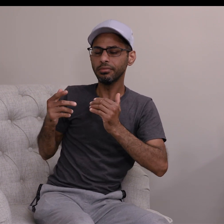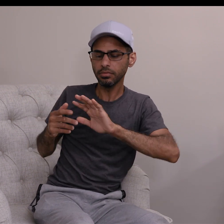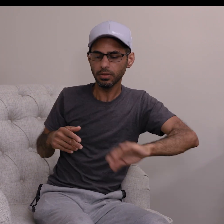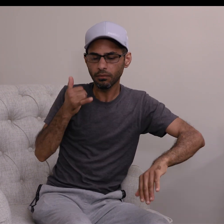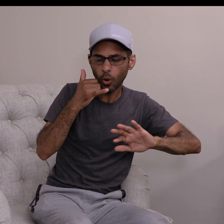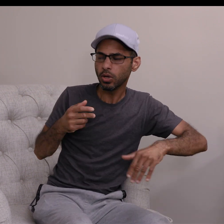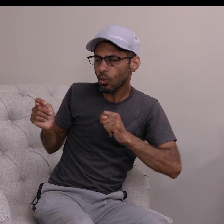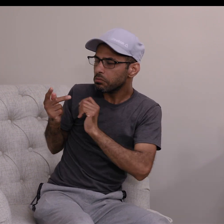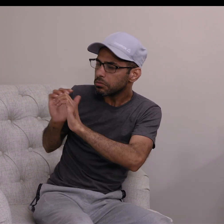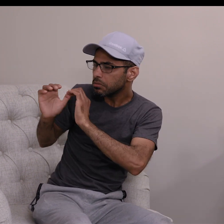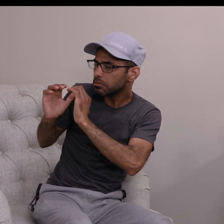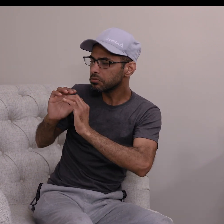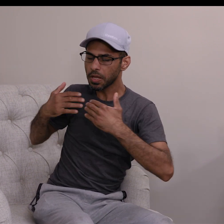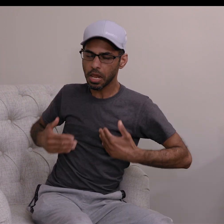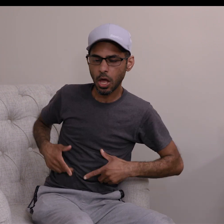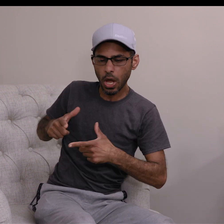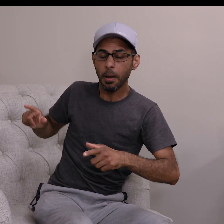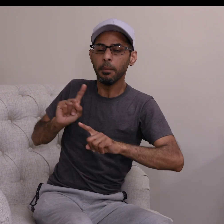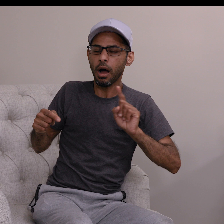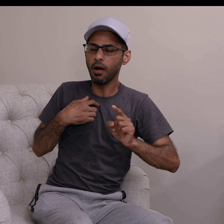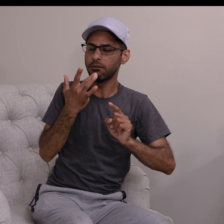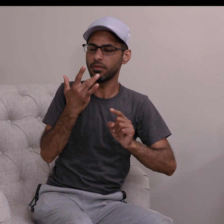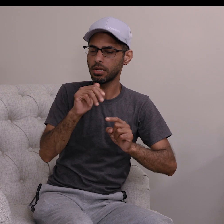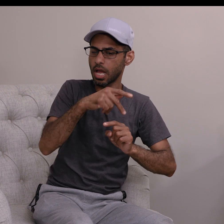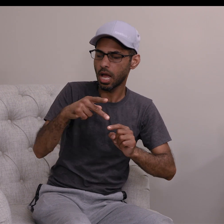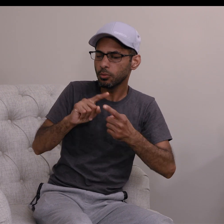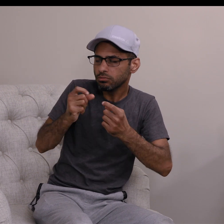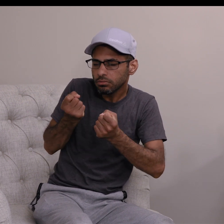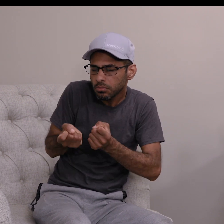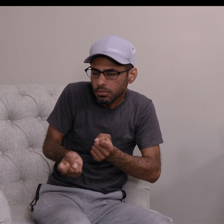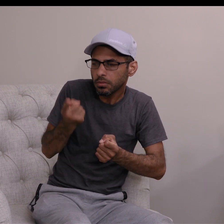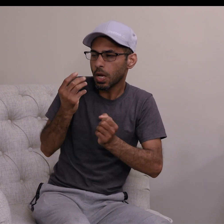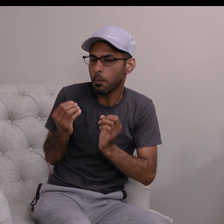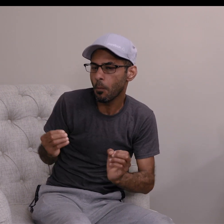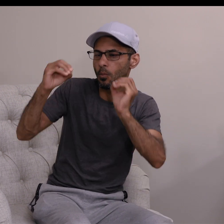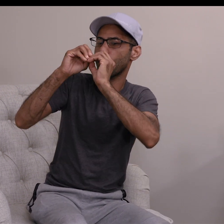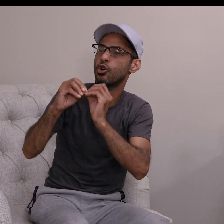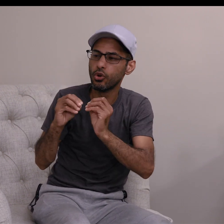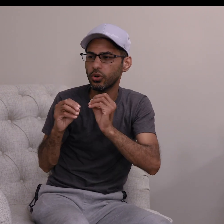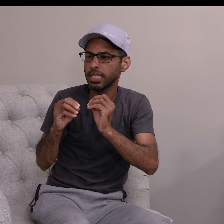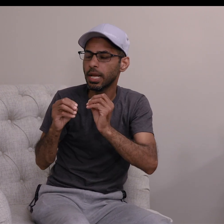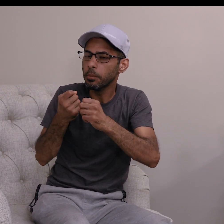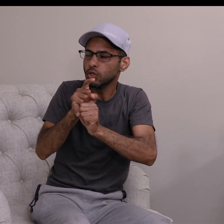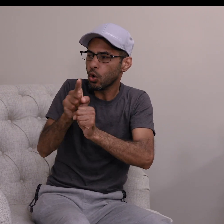way too. Sometimes we can put the phone down and we use body language, but sometimes we prefer the app because it elicits